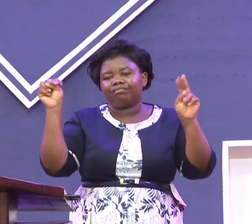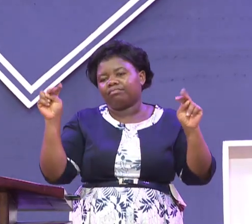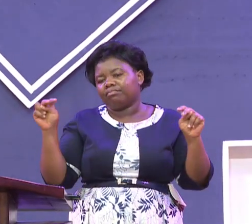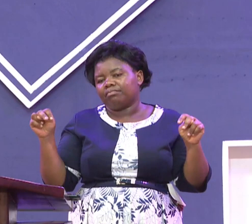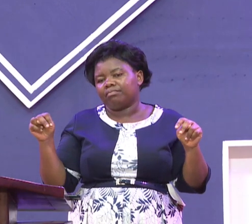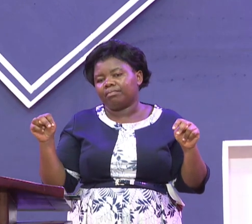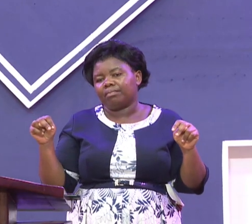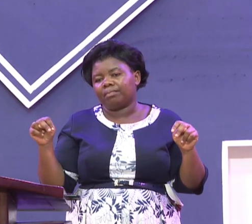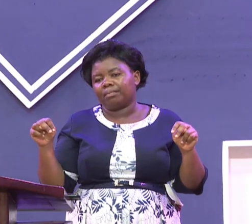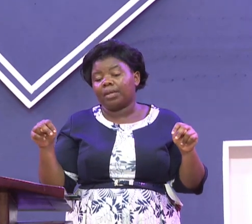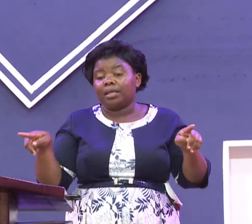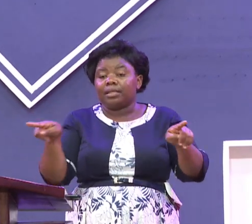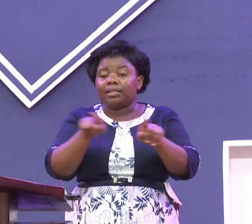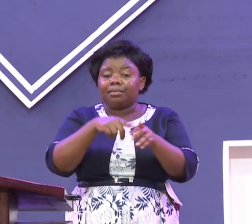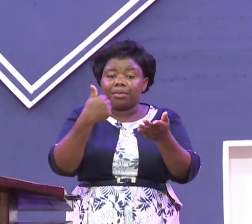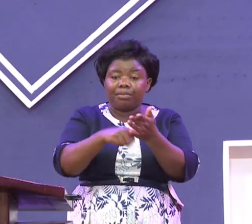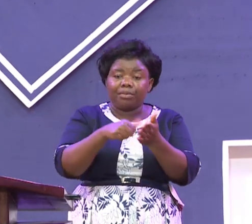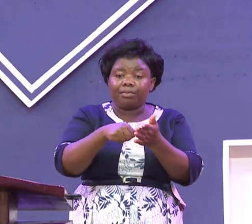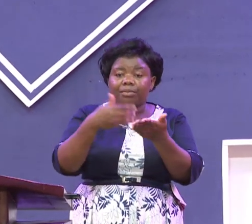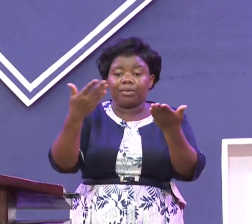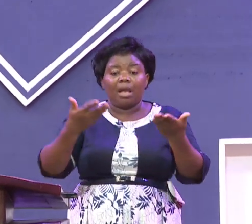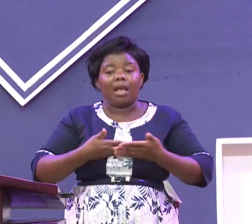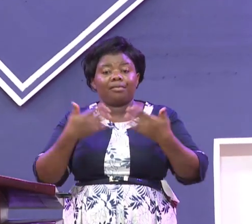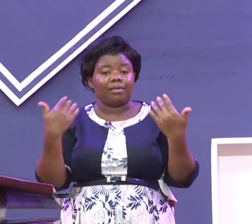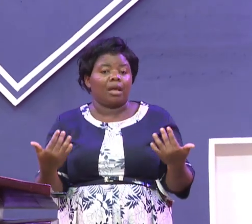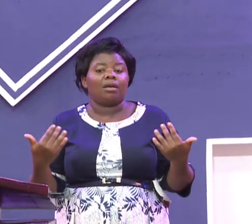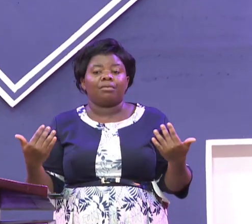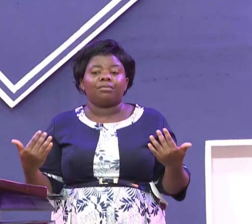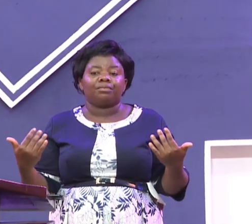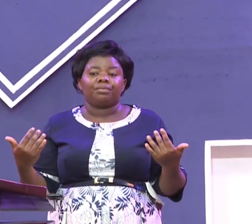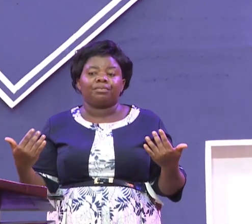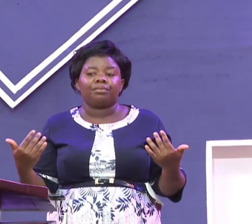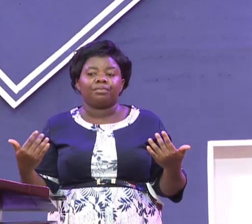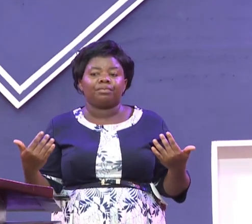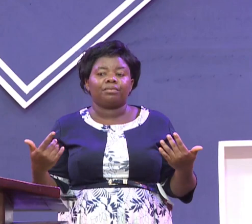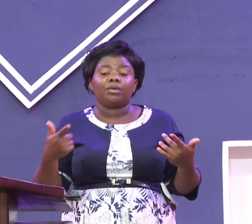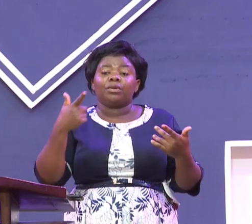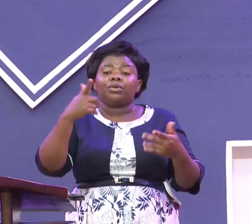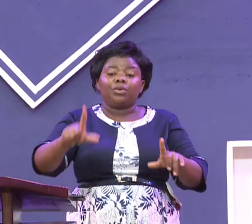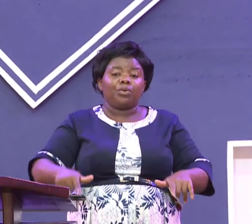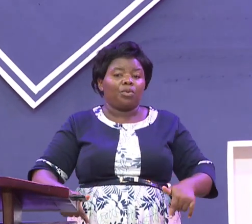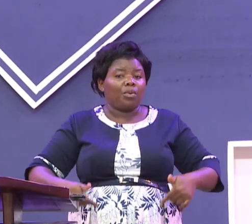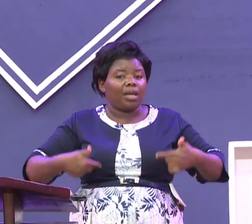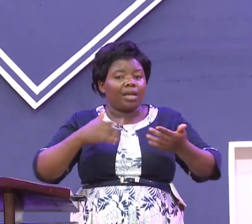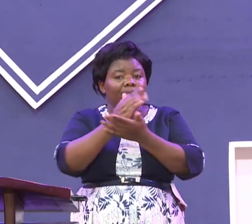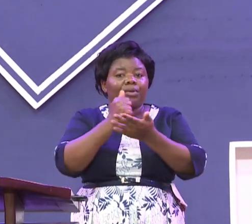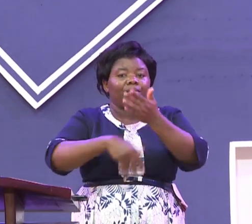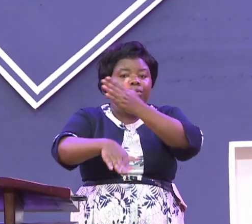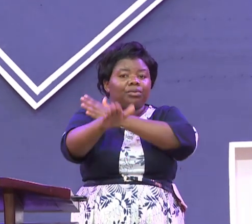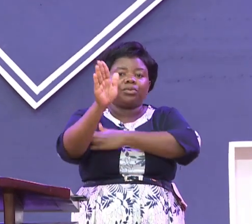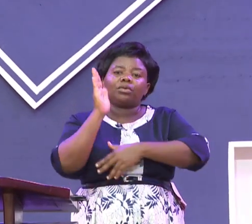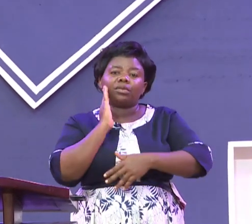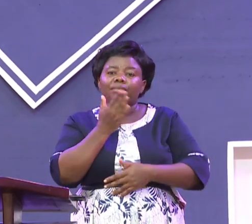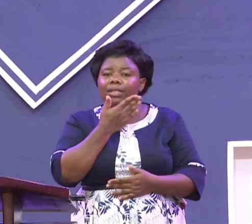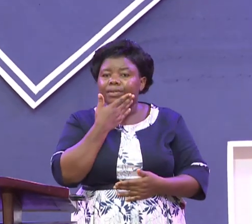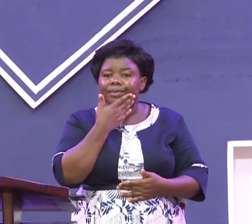killed you. Neche kizibu kyolimu. And even that problem you are experiencing now, you are living just